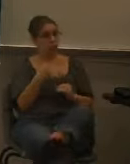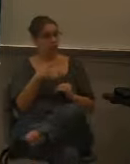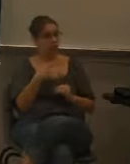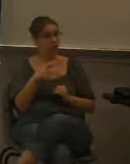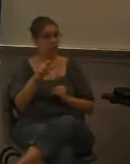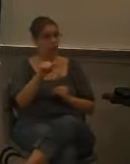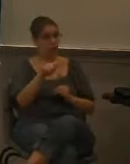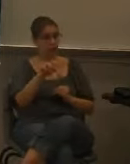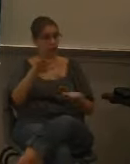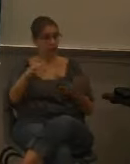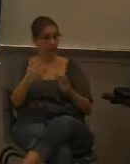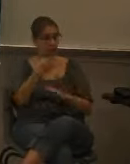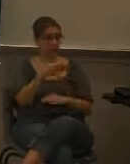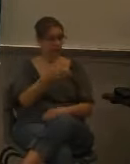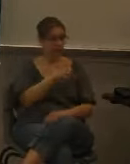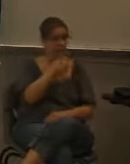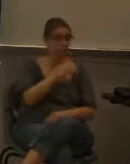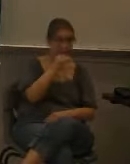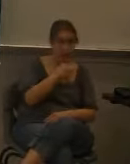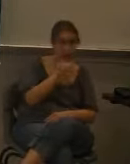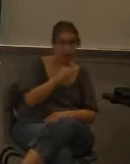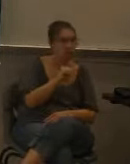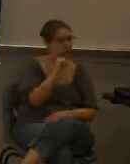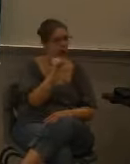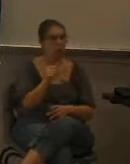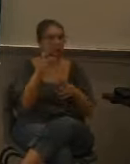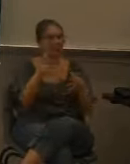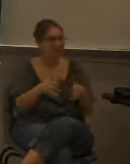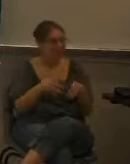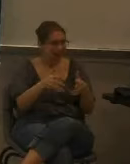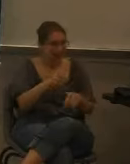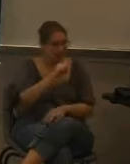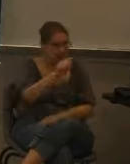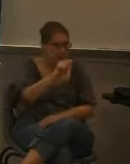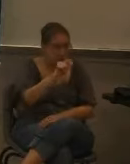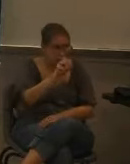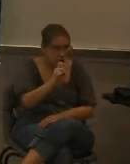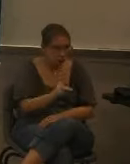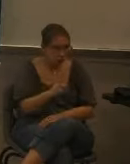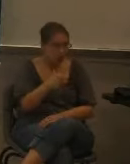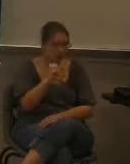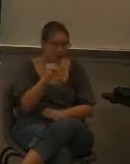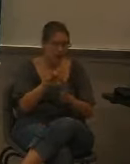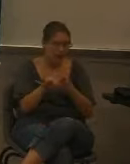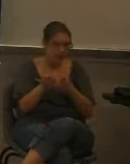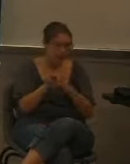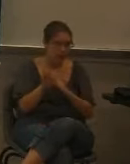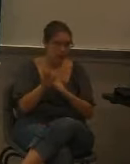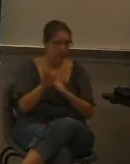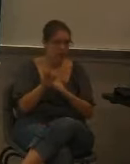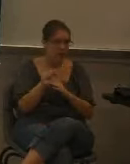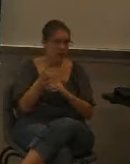eating, not the standing stock. And that becomes quite difficult because you start having to think